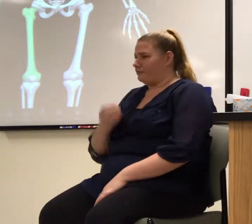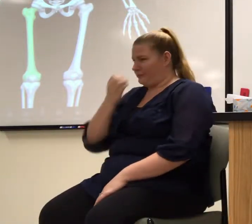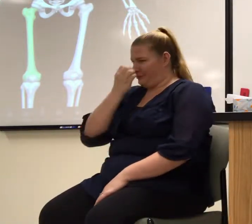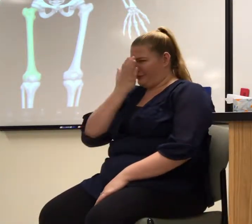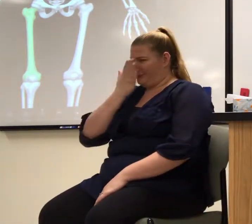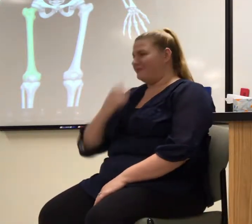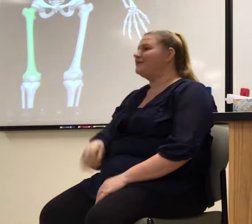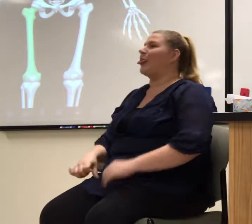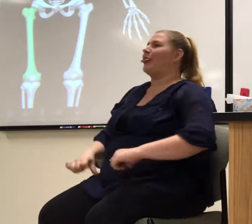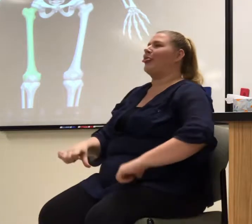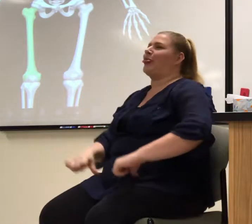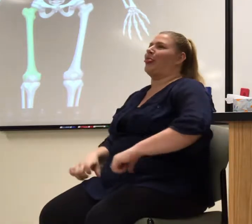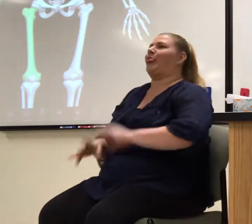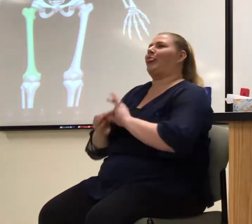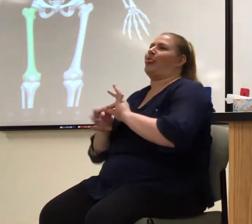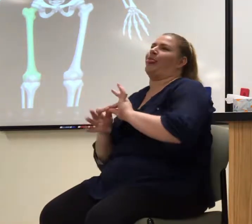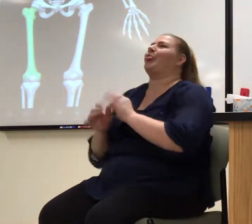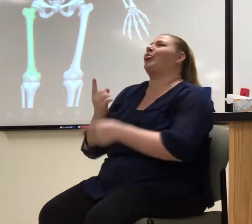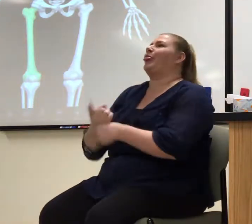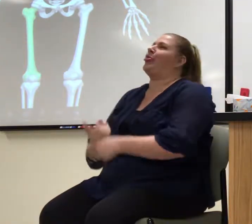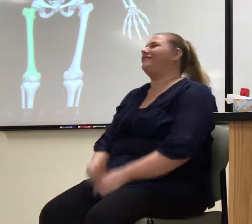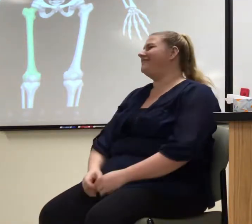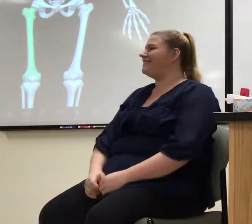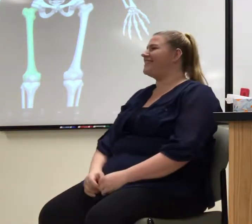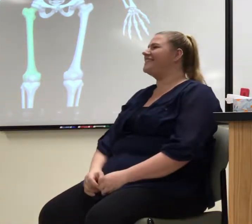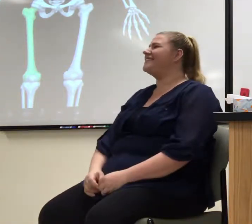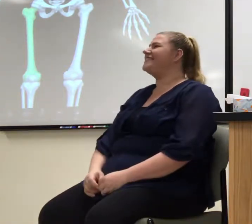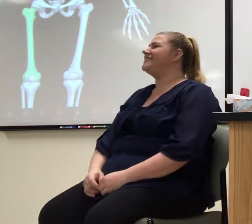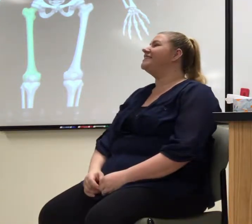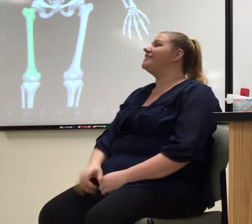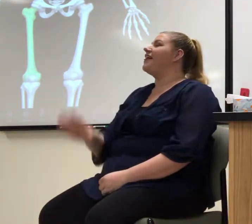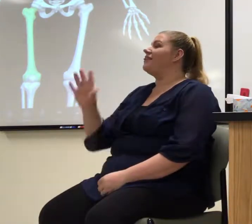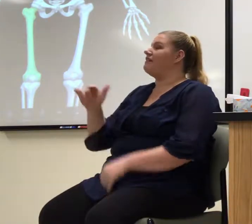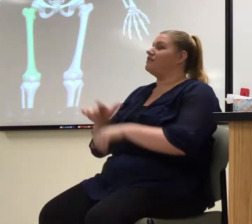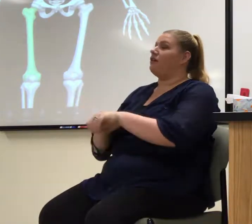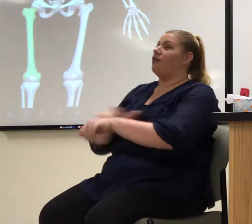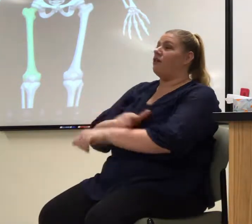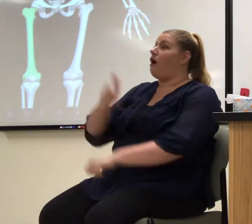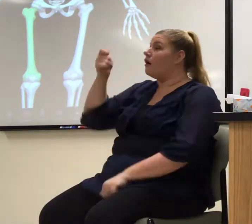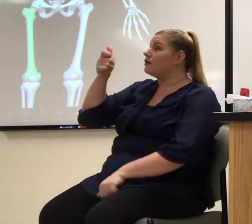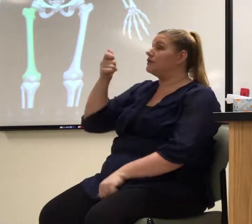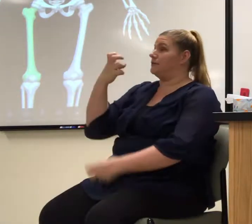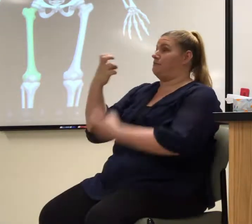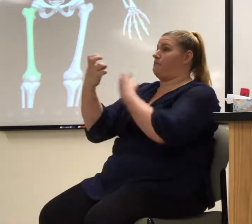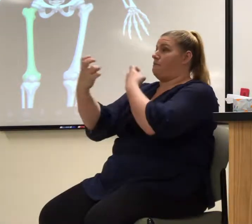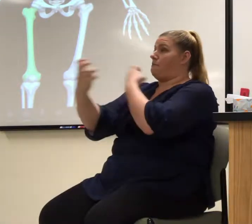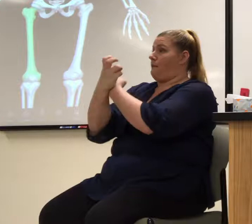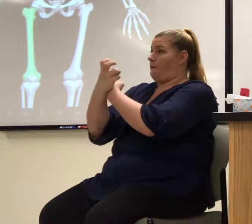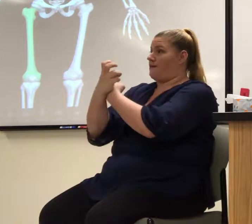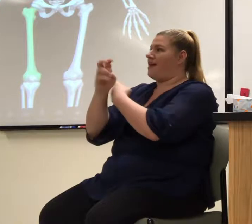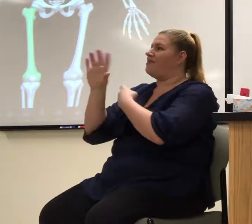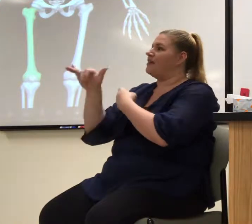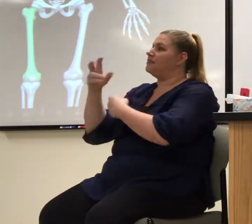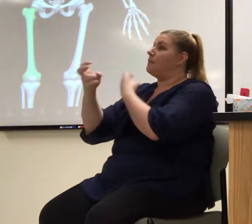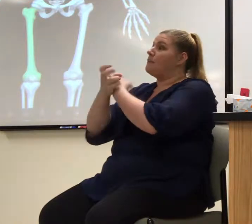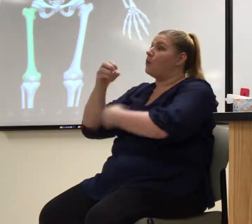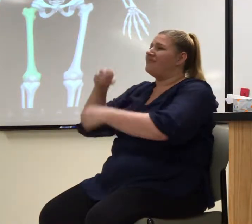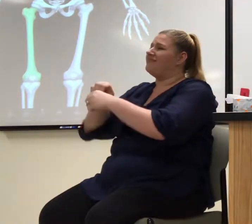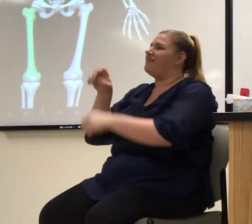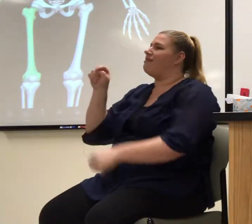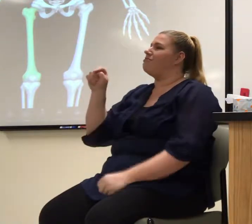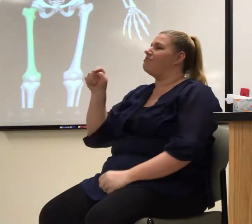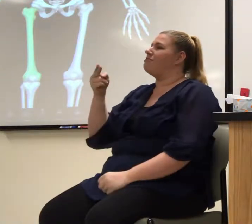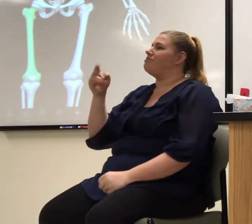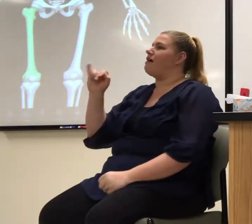Longest, strongest bone. It's the bone of the thigh. Let's remember,